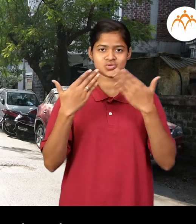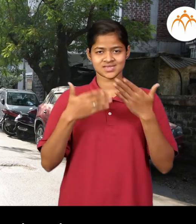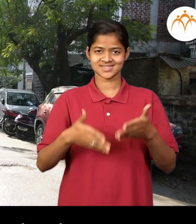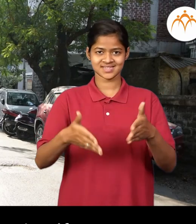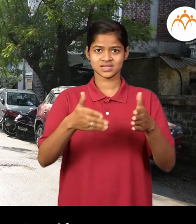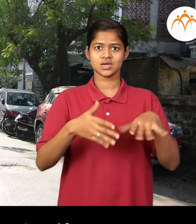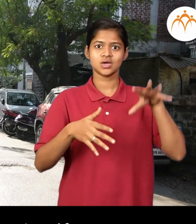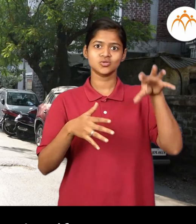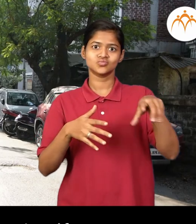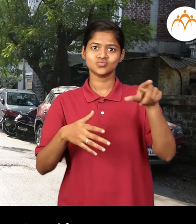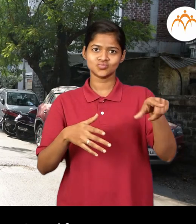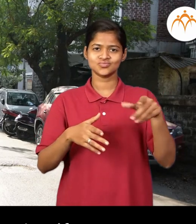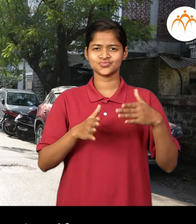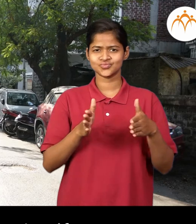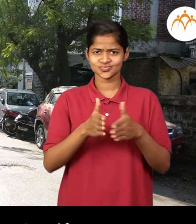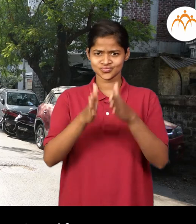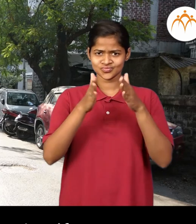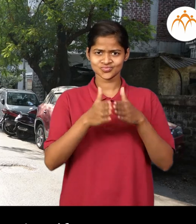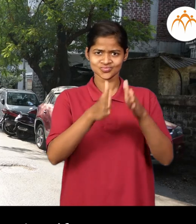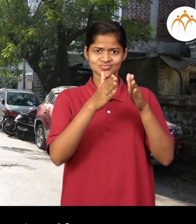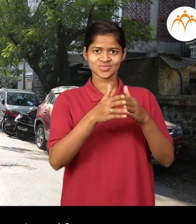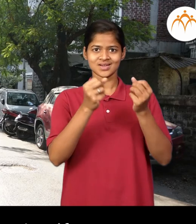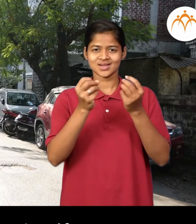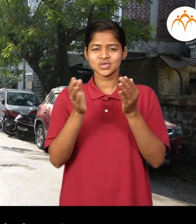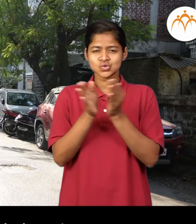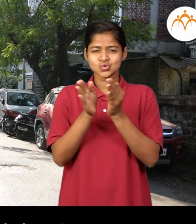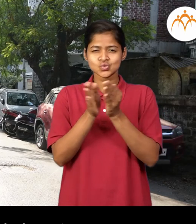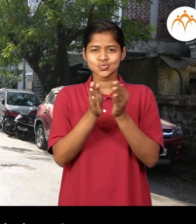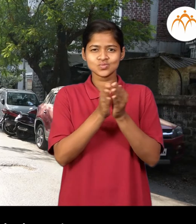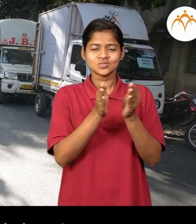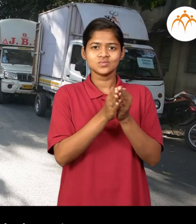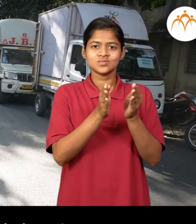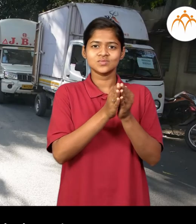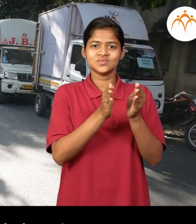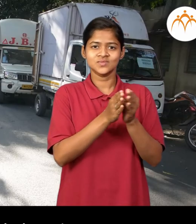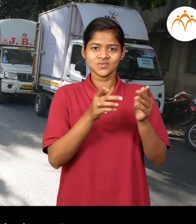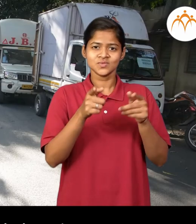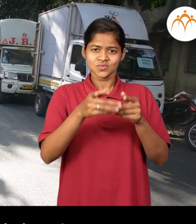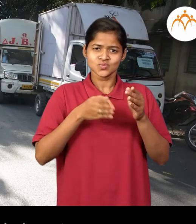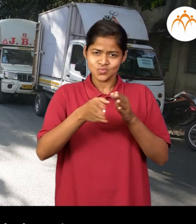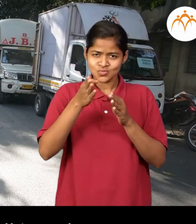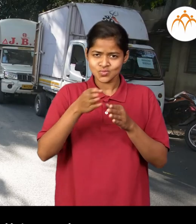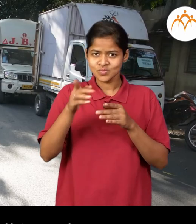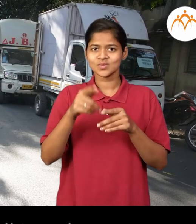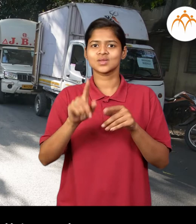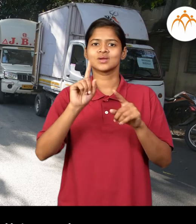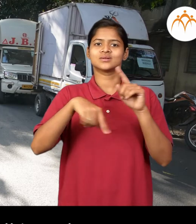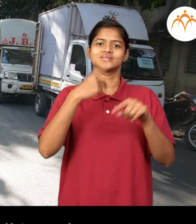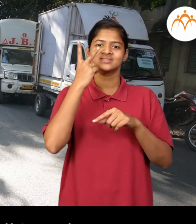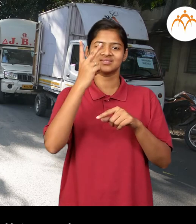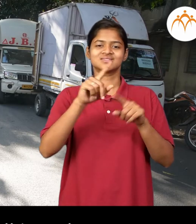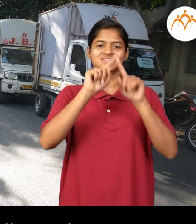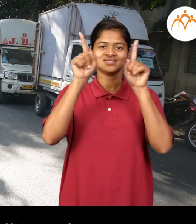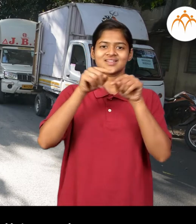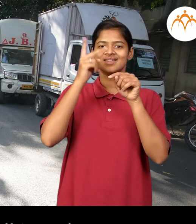to school. In the next lane itself, Devansha spotted the sign which Dada